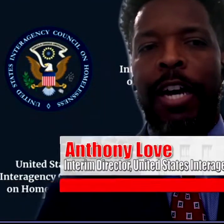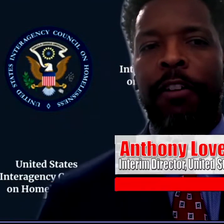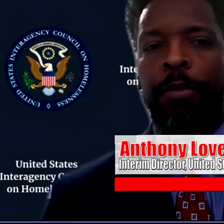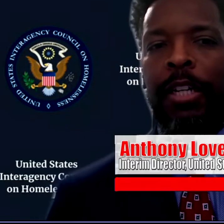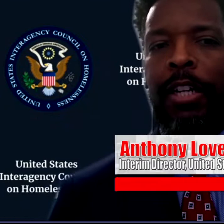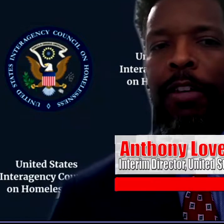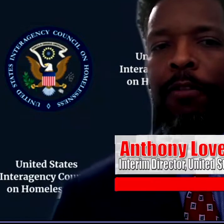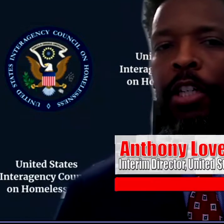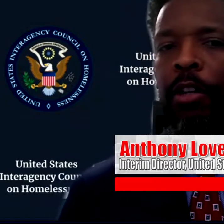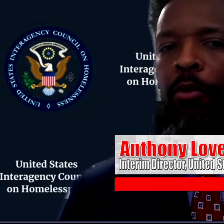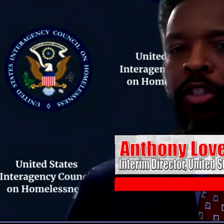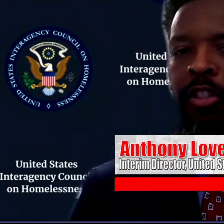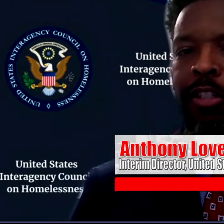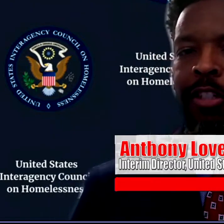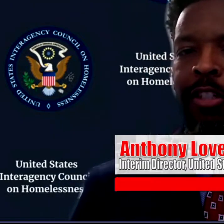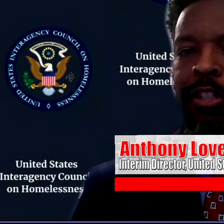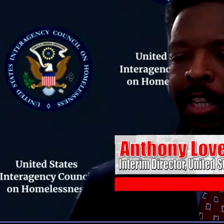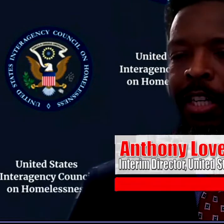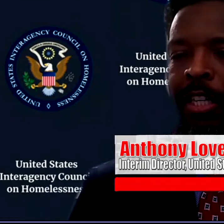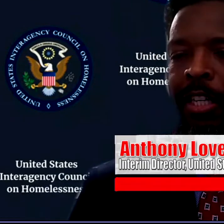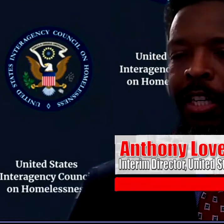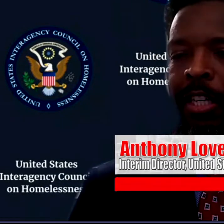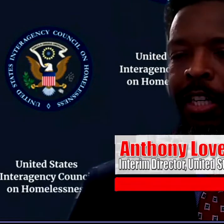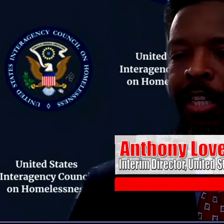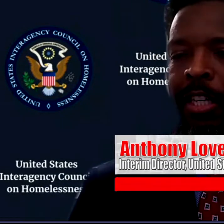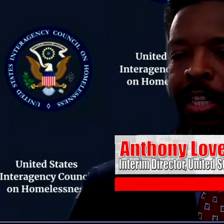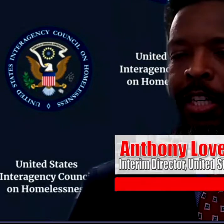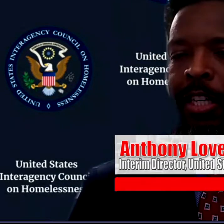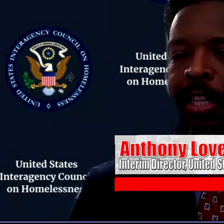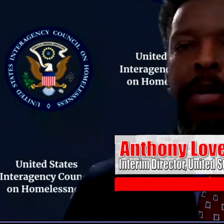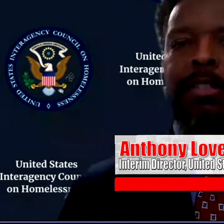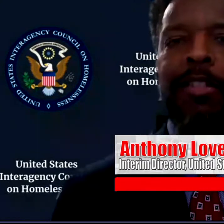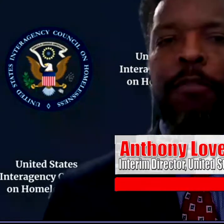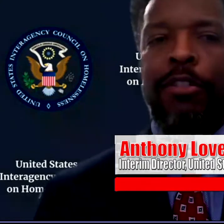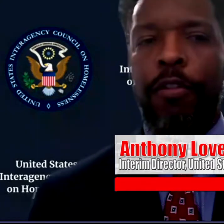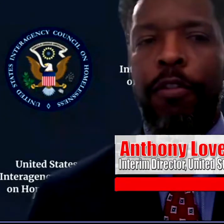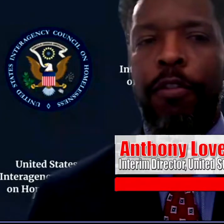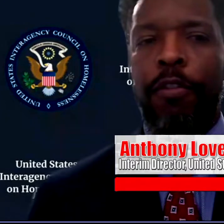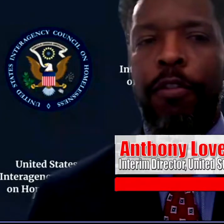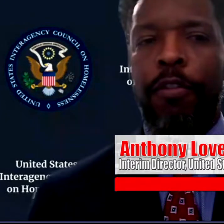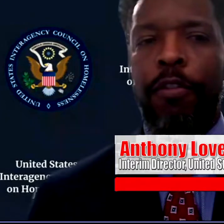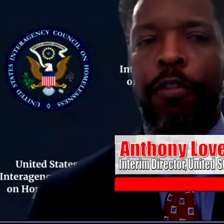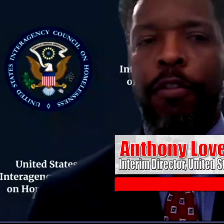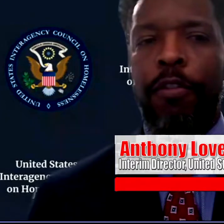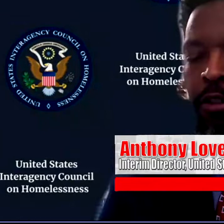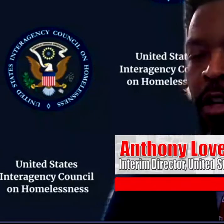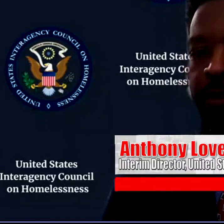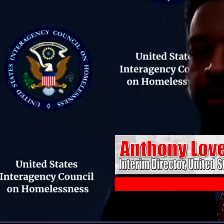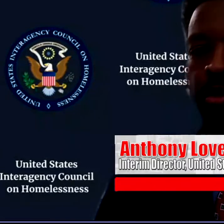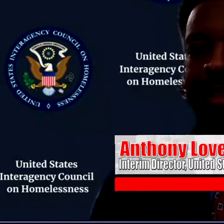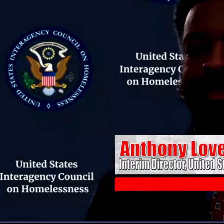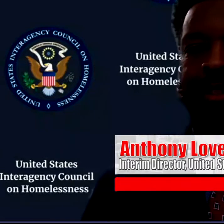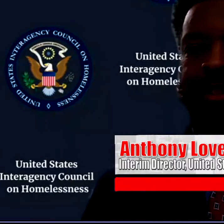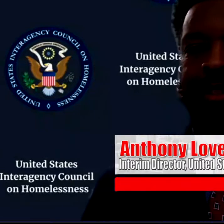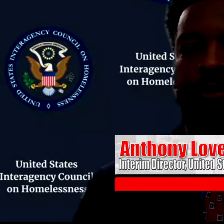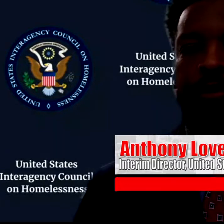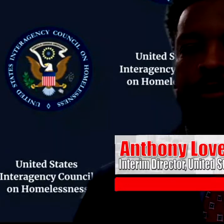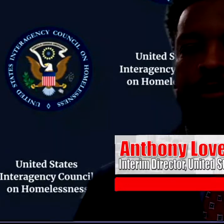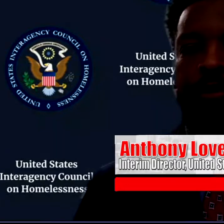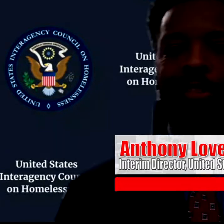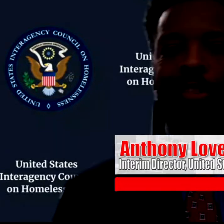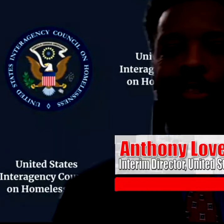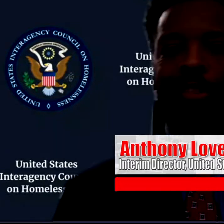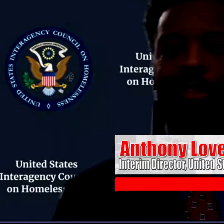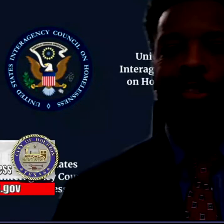12 years, I've been living in Washington, D.C. And for the last 10 months, I've been serving as the Interim Executive Director of the U.S.